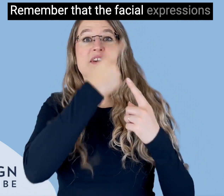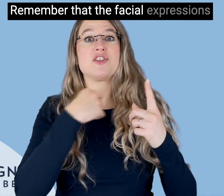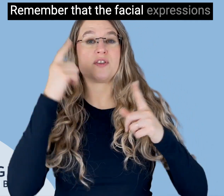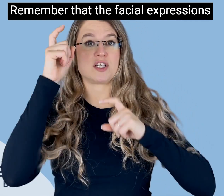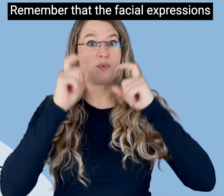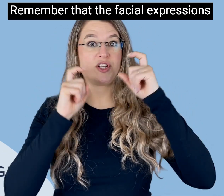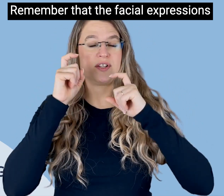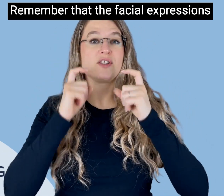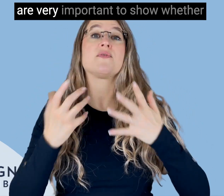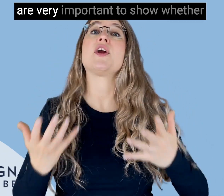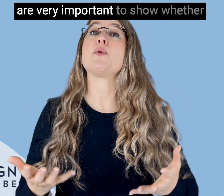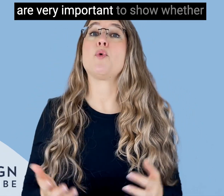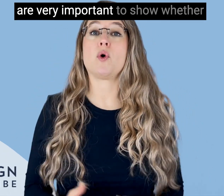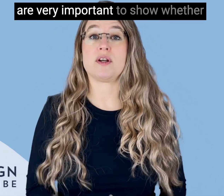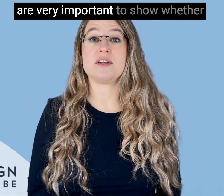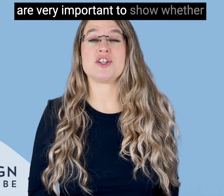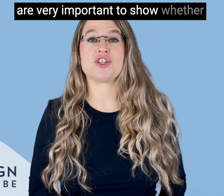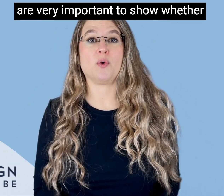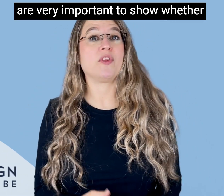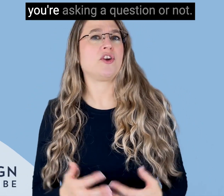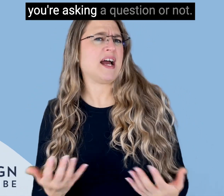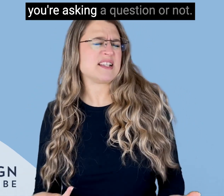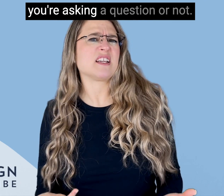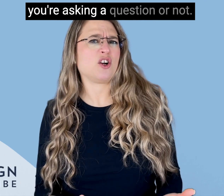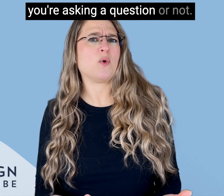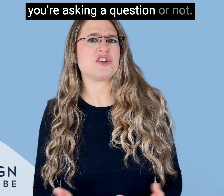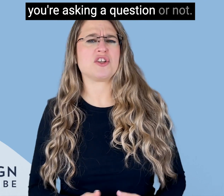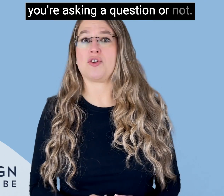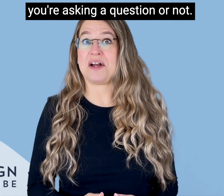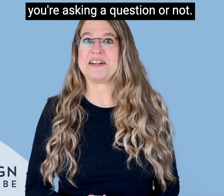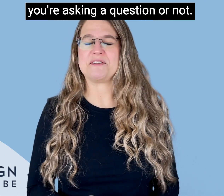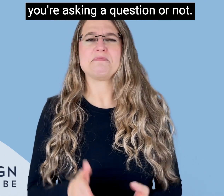facial expressions are very important to show whether you're asking a question or not.